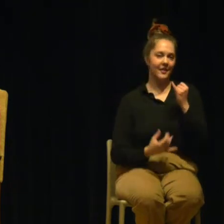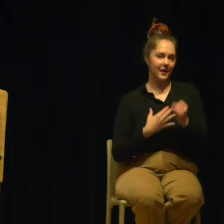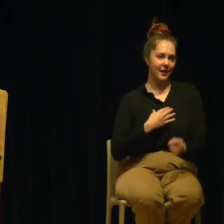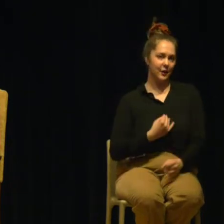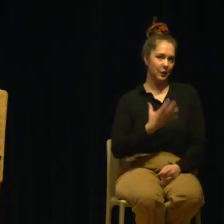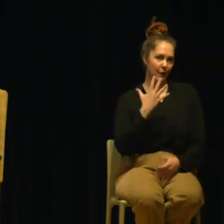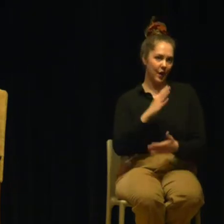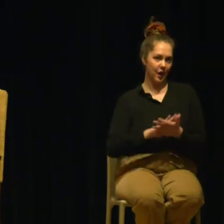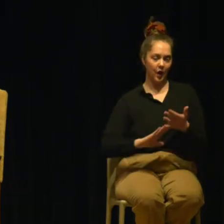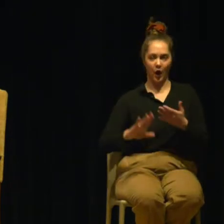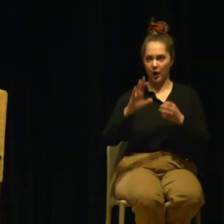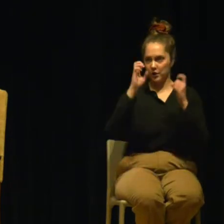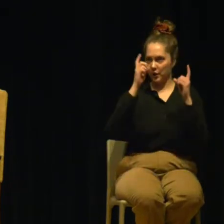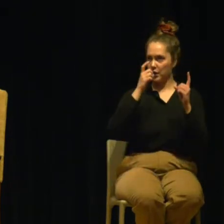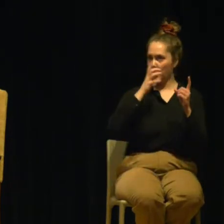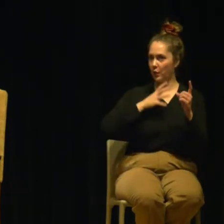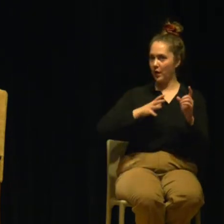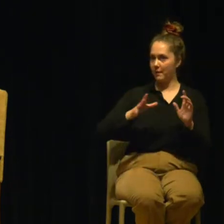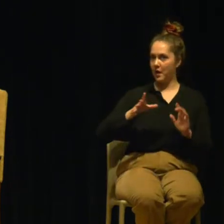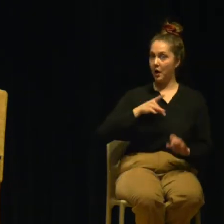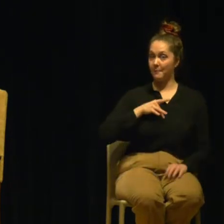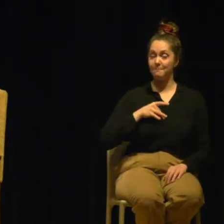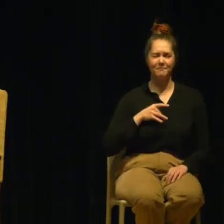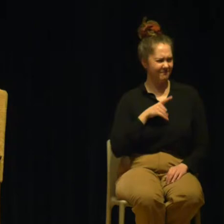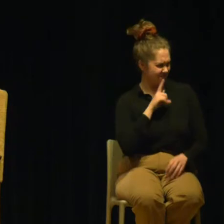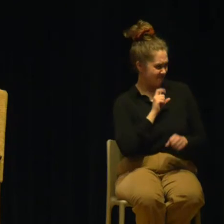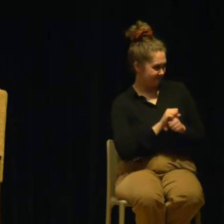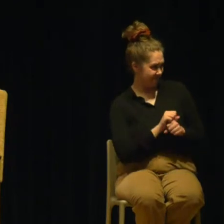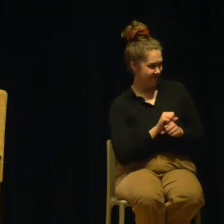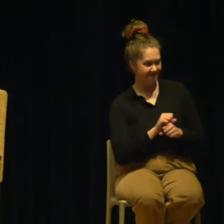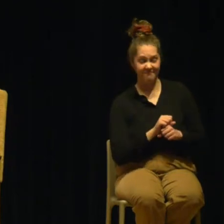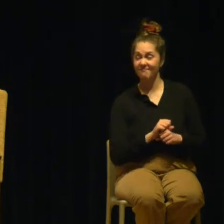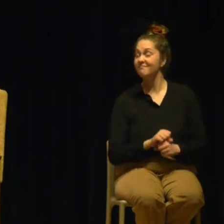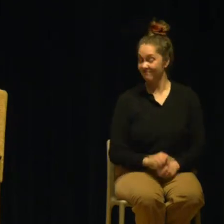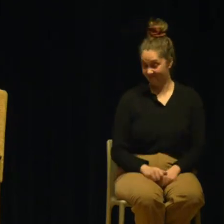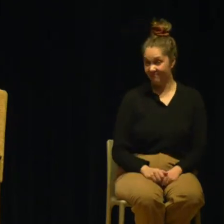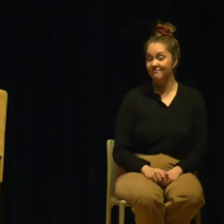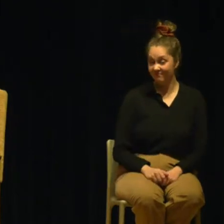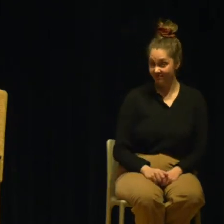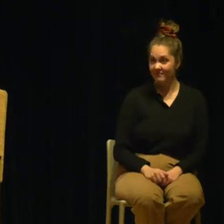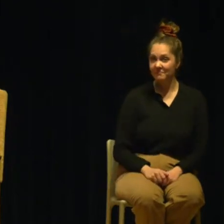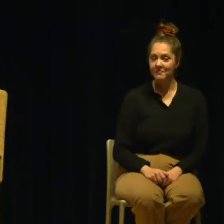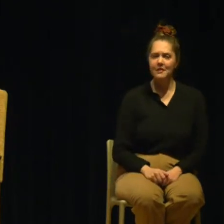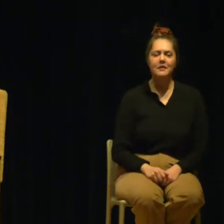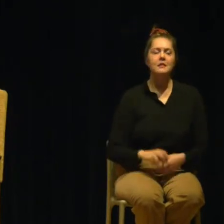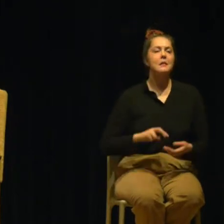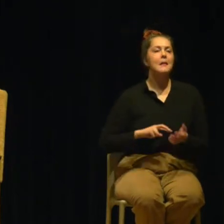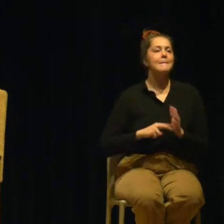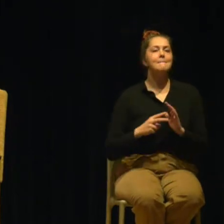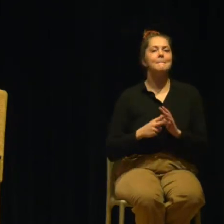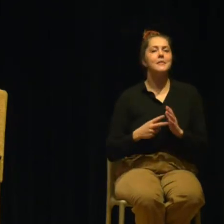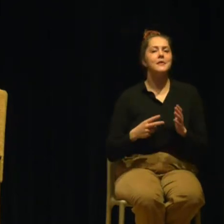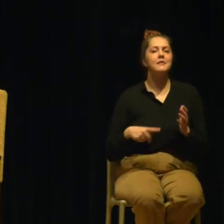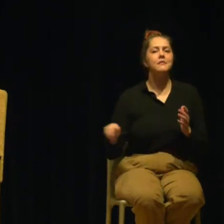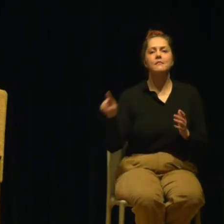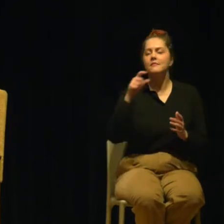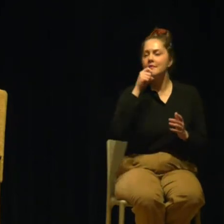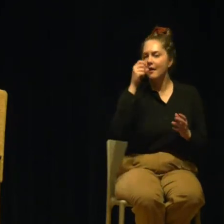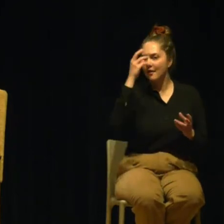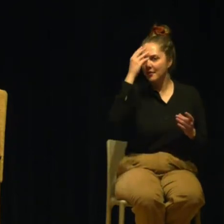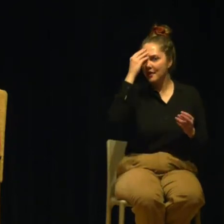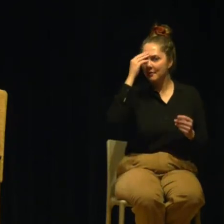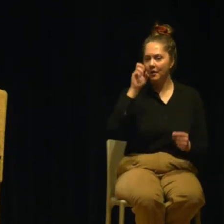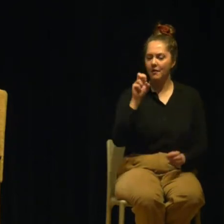thin white college-educated women got. Absolutely. And so that means that they're not thinking